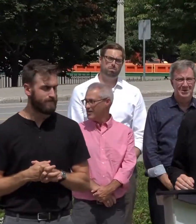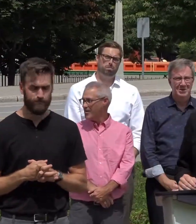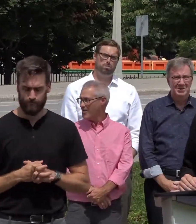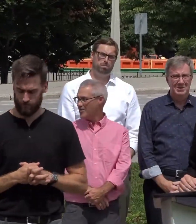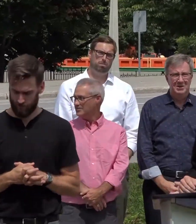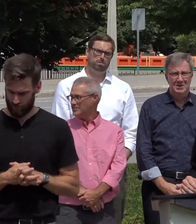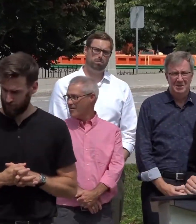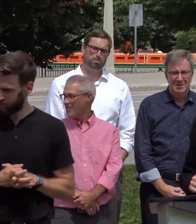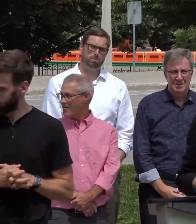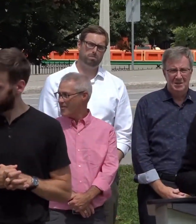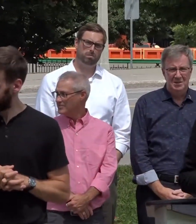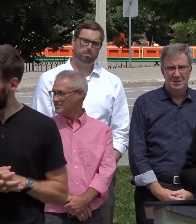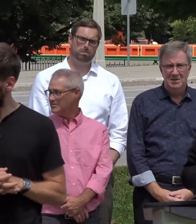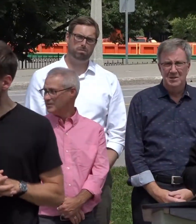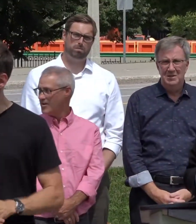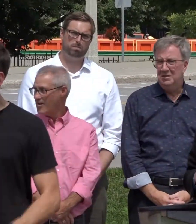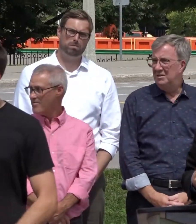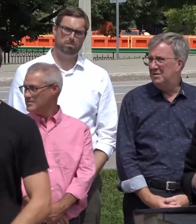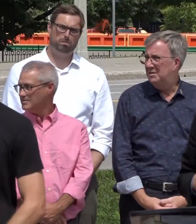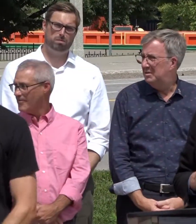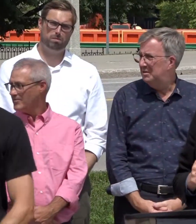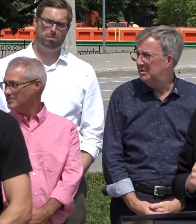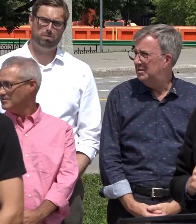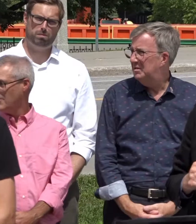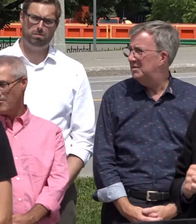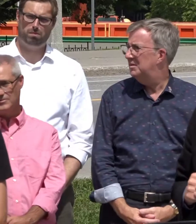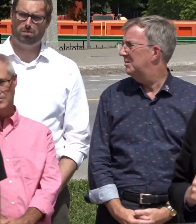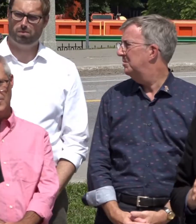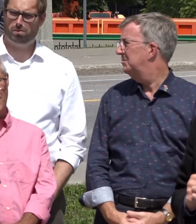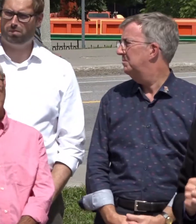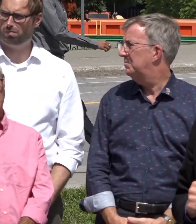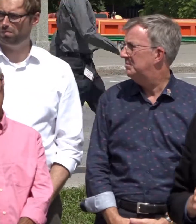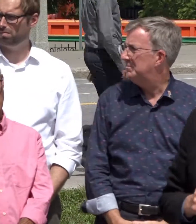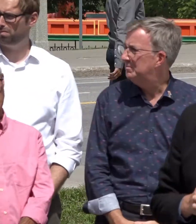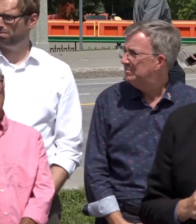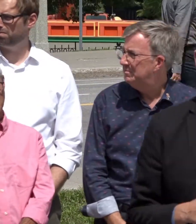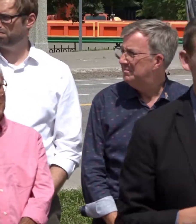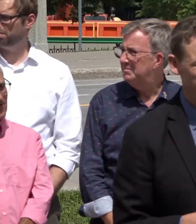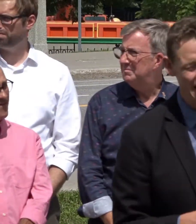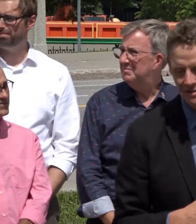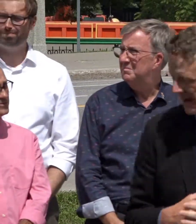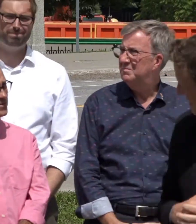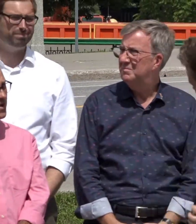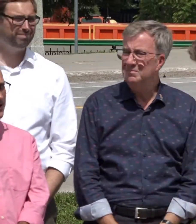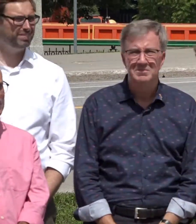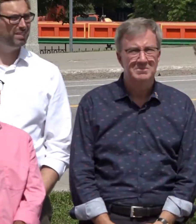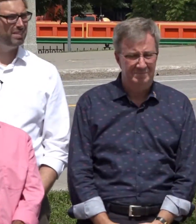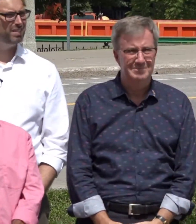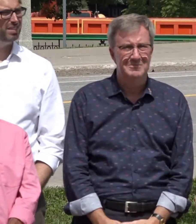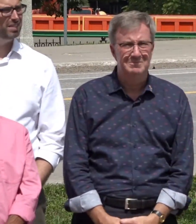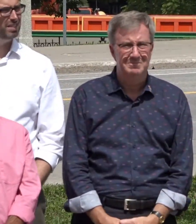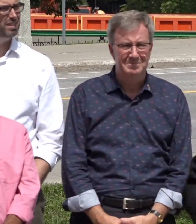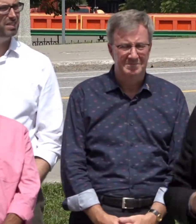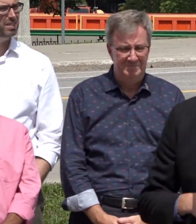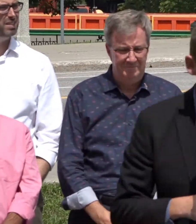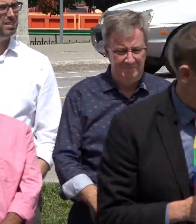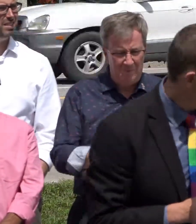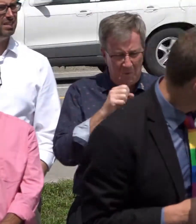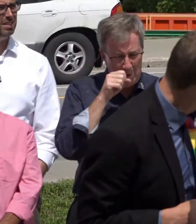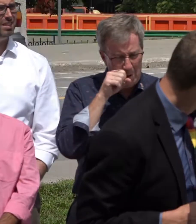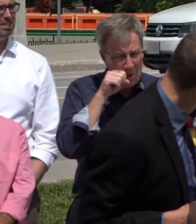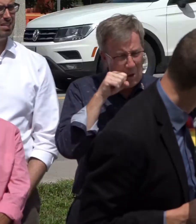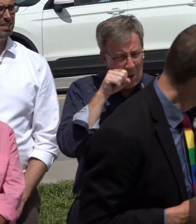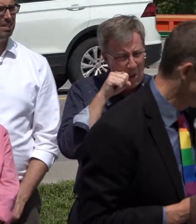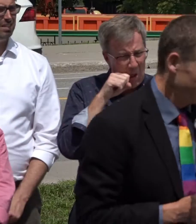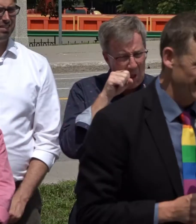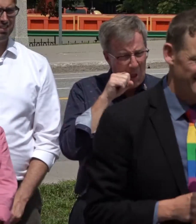Merci David. Merci Barbara. Miigwech Sharp. Thank you, Mayor. Thank you,